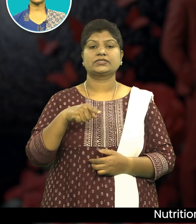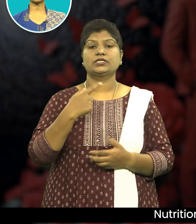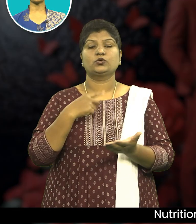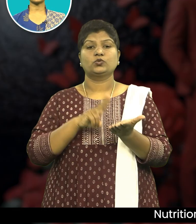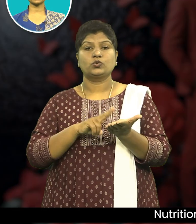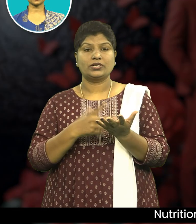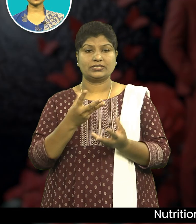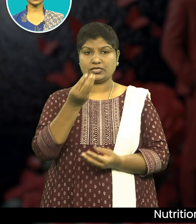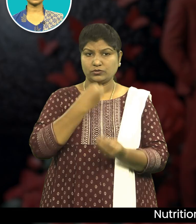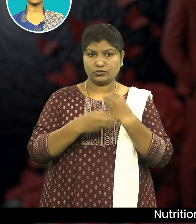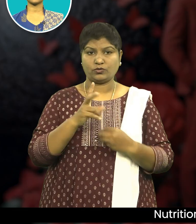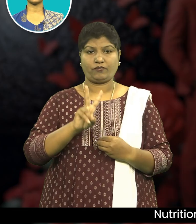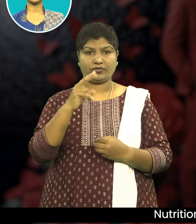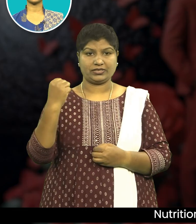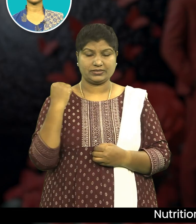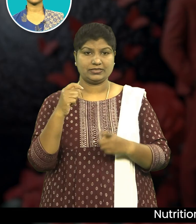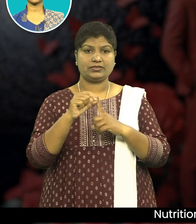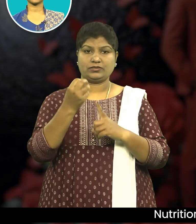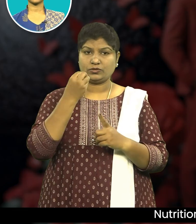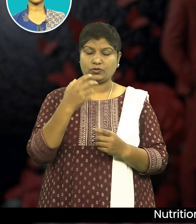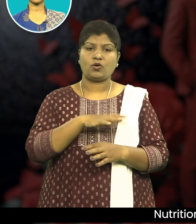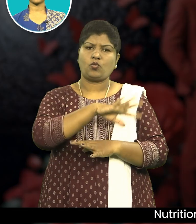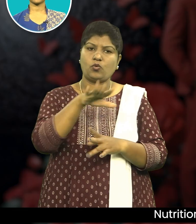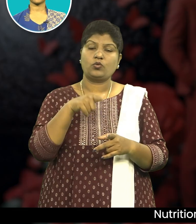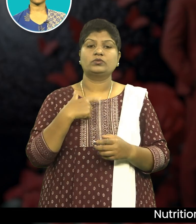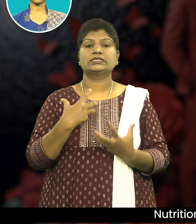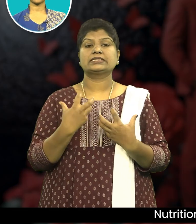Nutritional needs of adolescents.